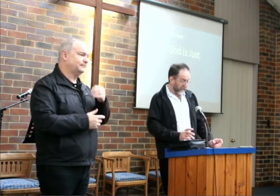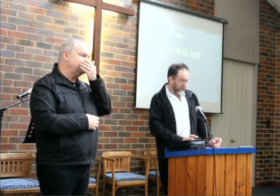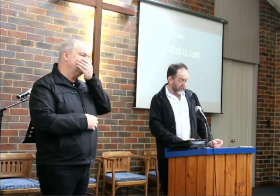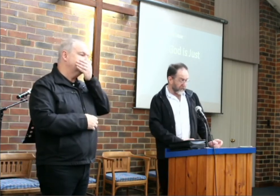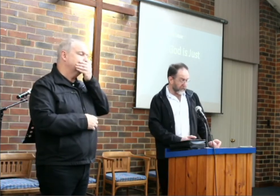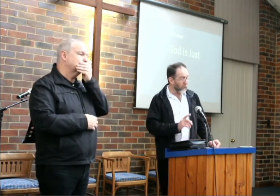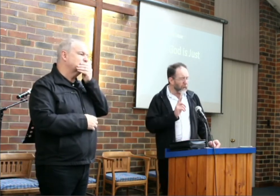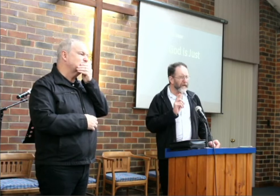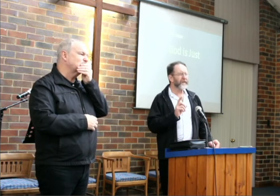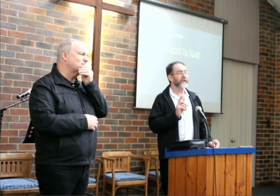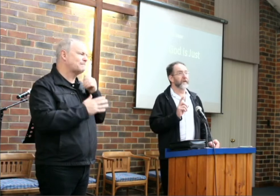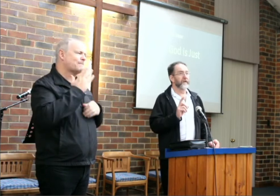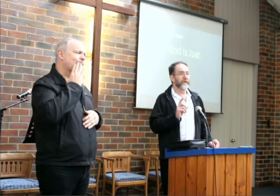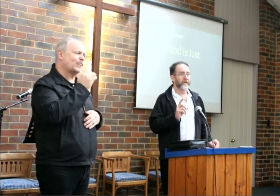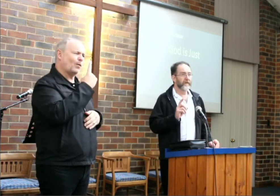Even